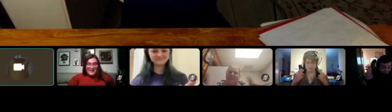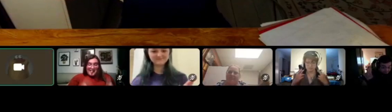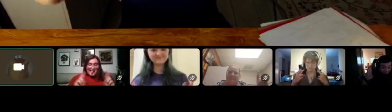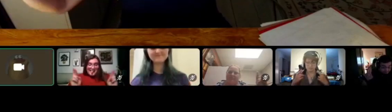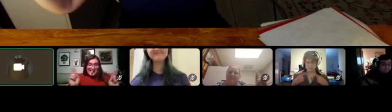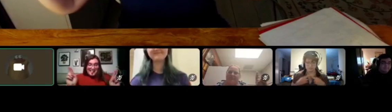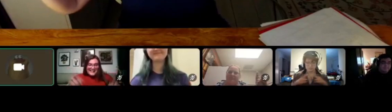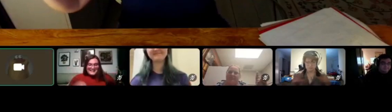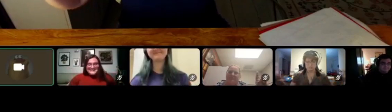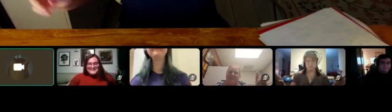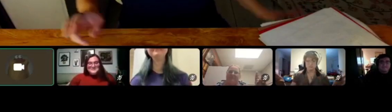you ready? That kind of thing.